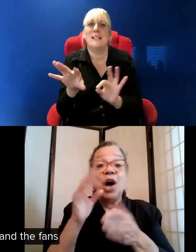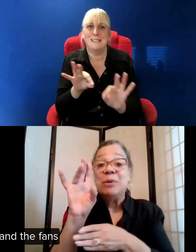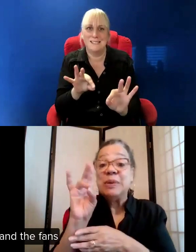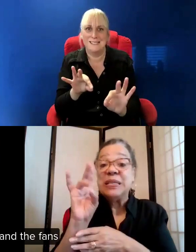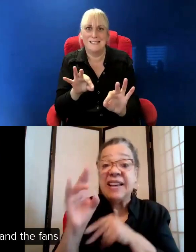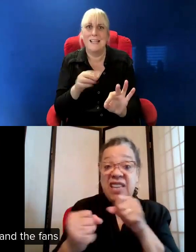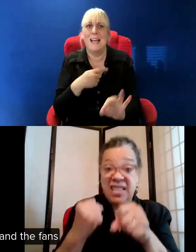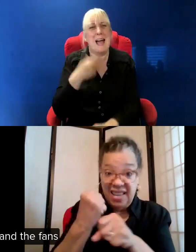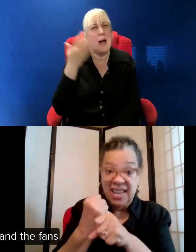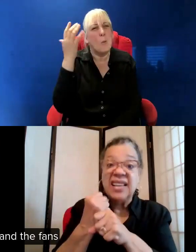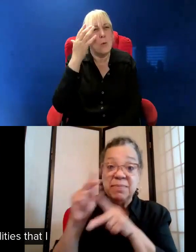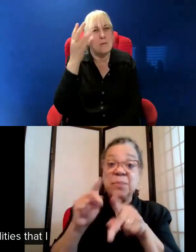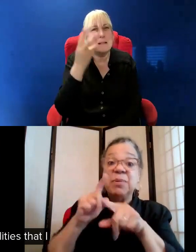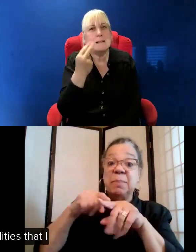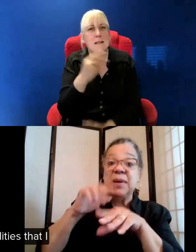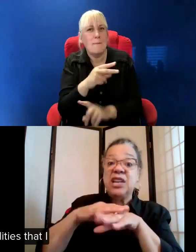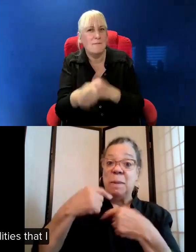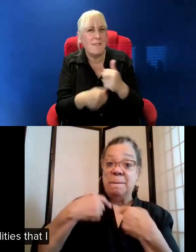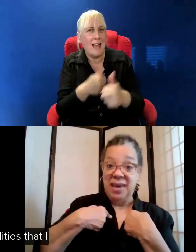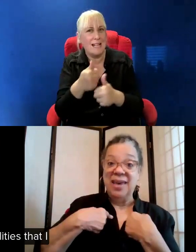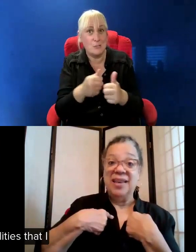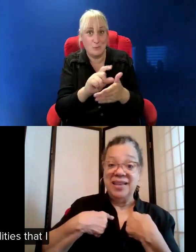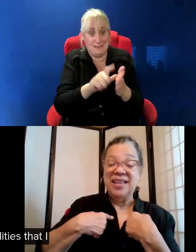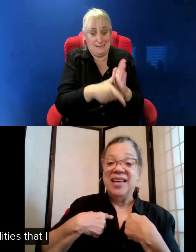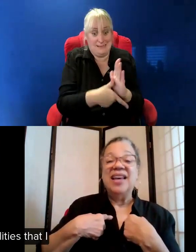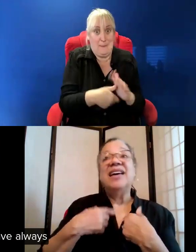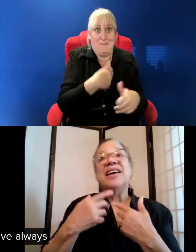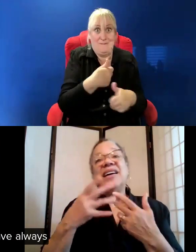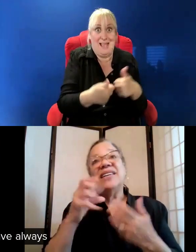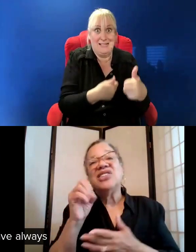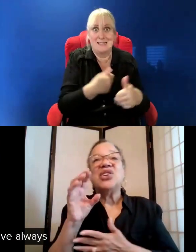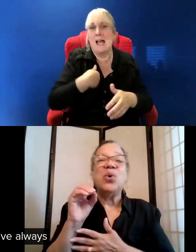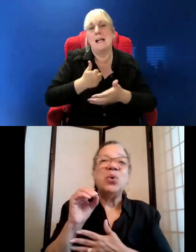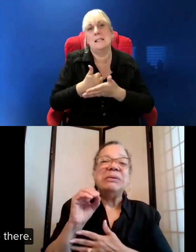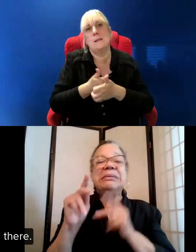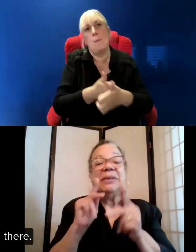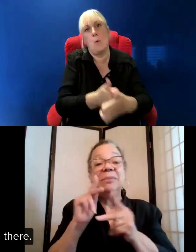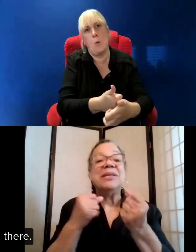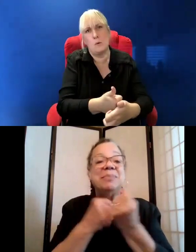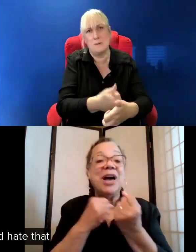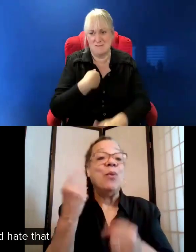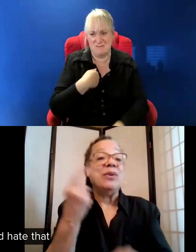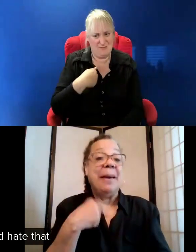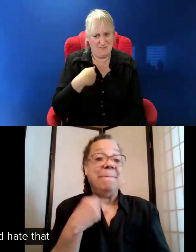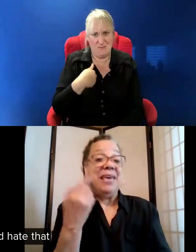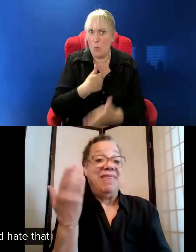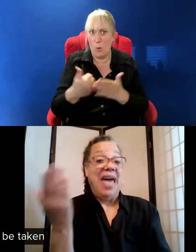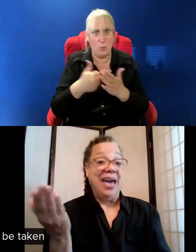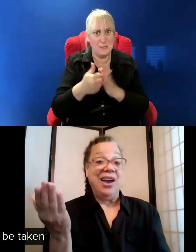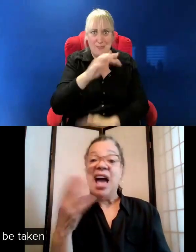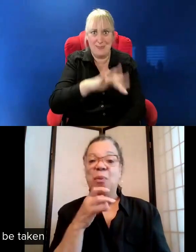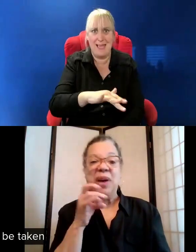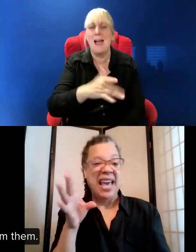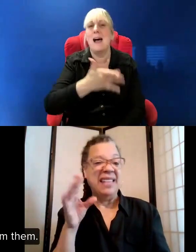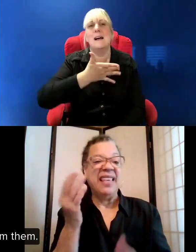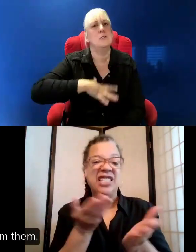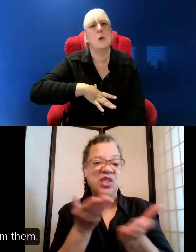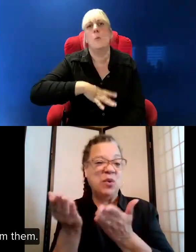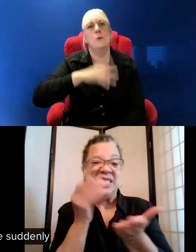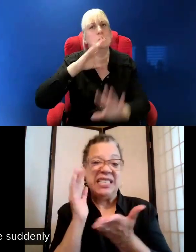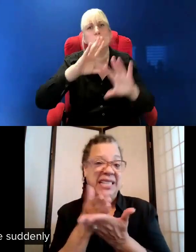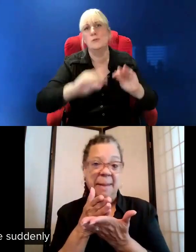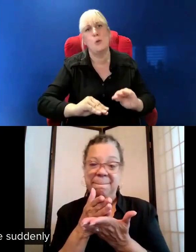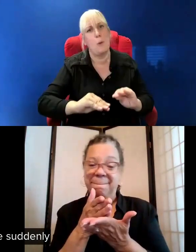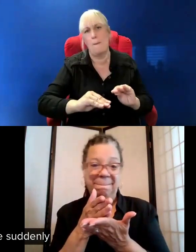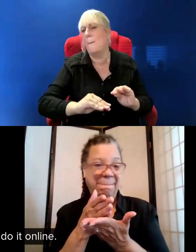years, and the fans with disabilities that I support have always had me there, and I would hate that service to be taken away from